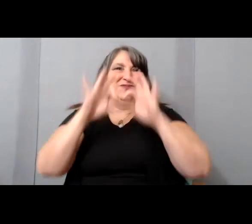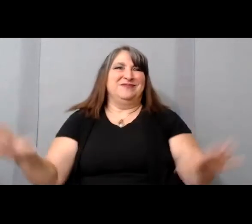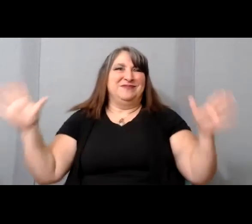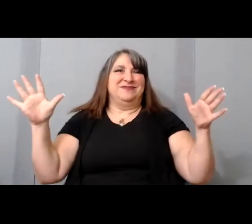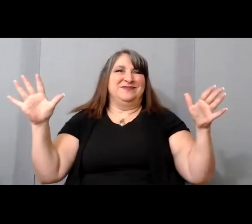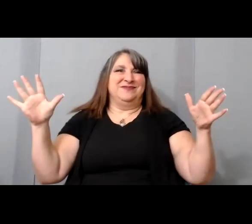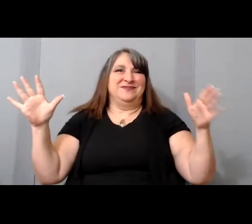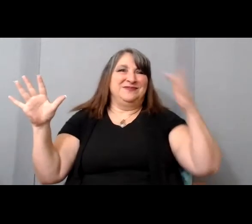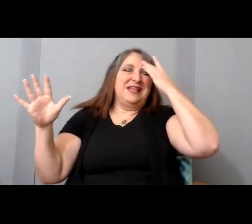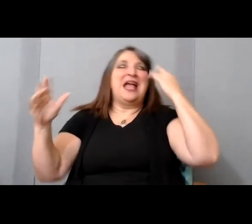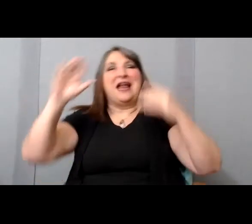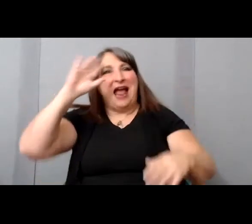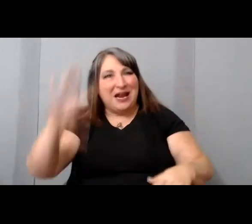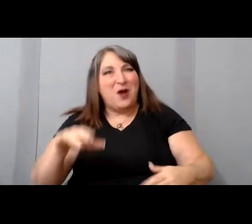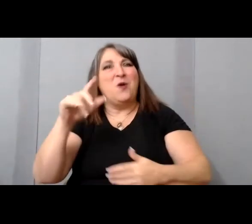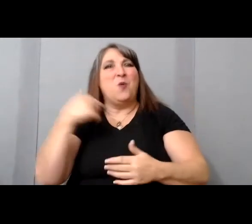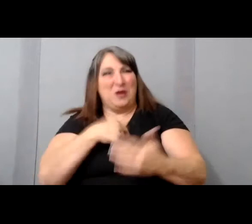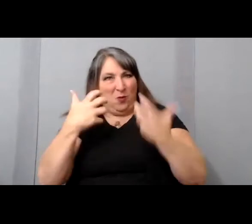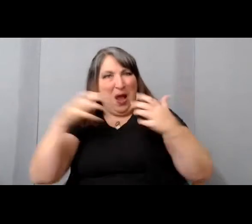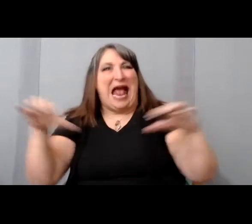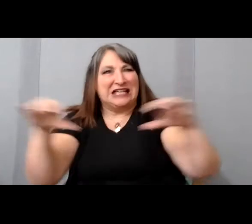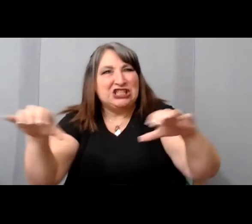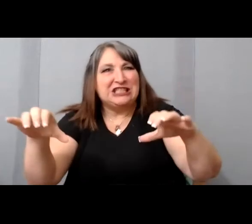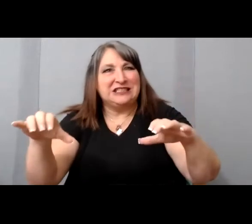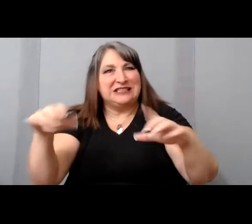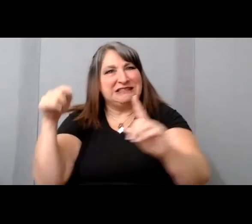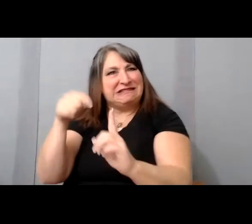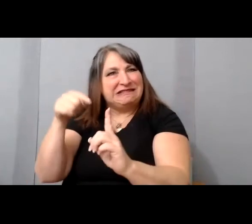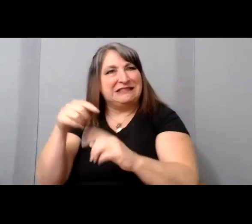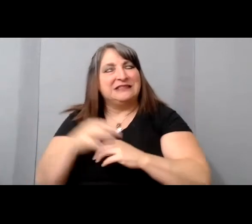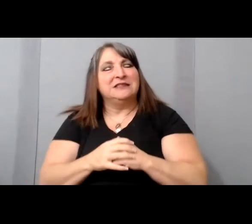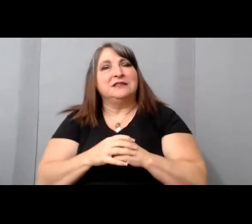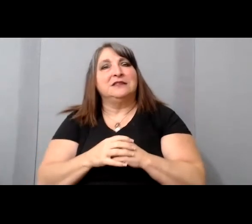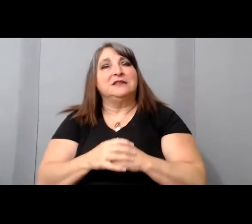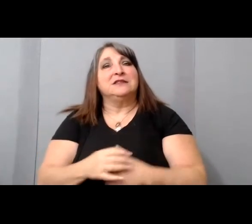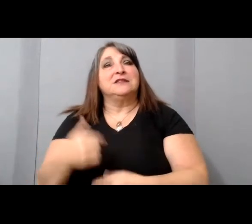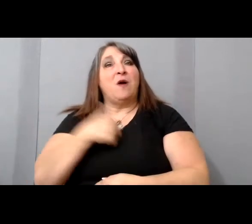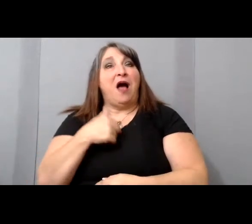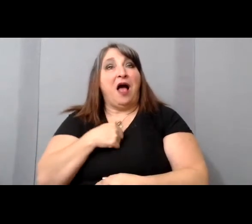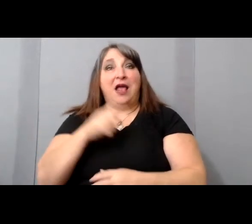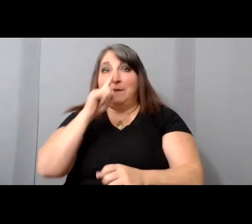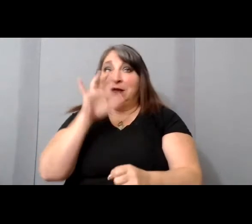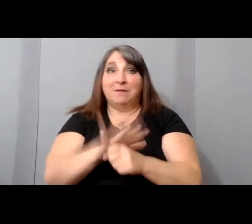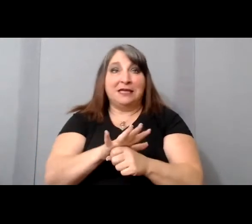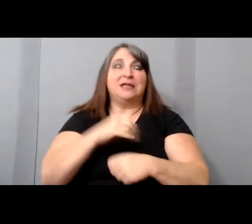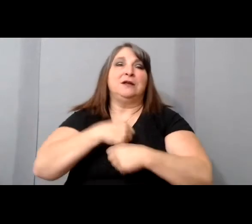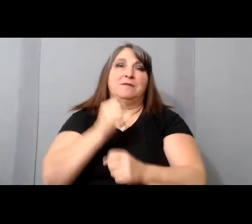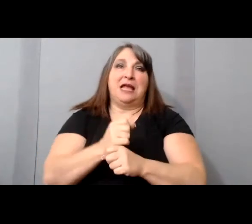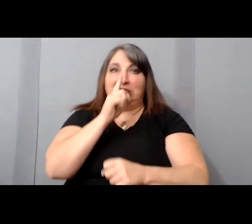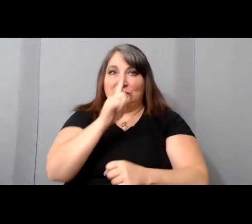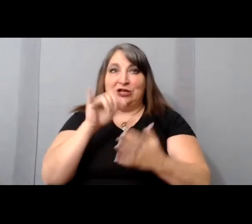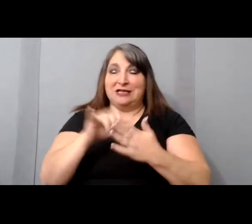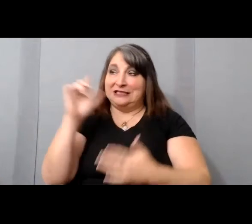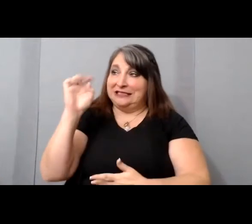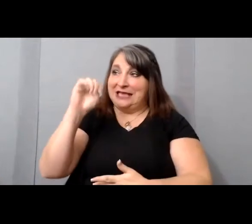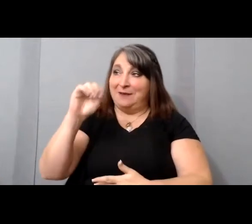I know what we want actions. And so I am committed to making sure this DEM 2020 True